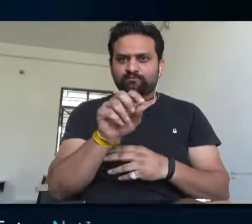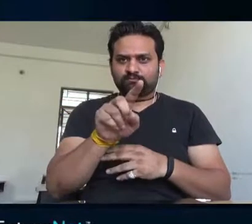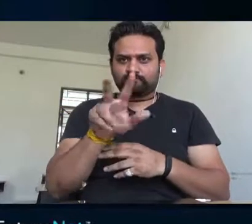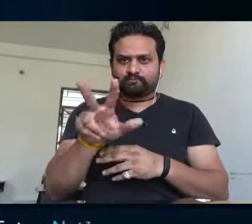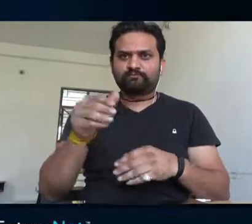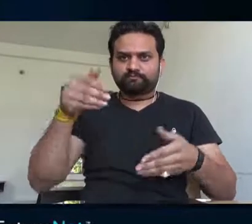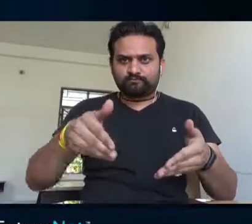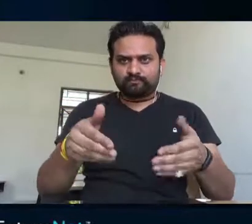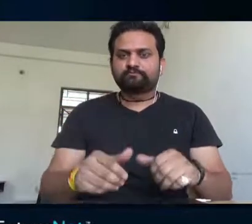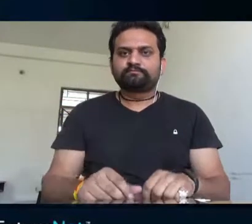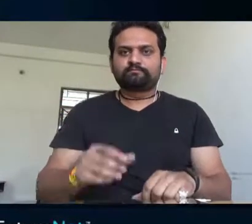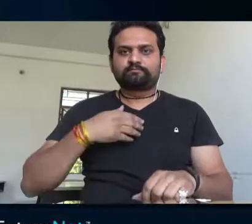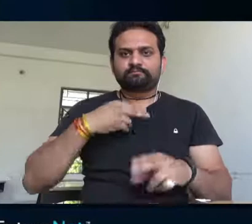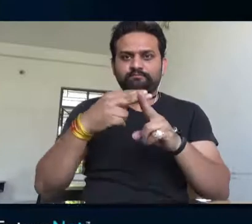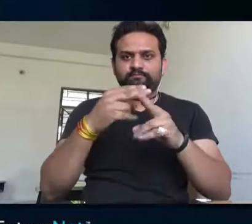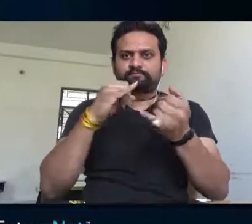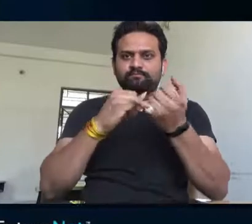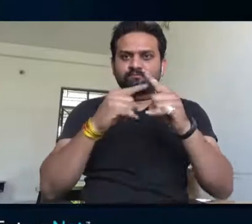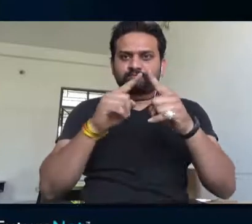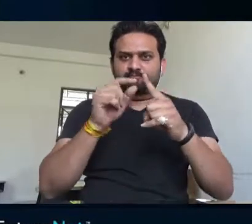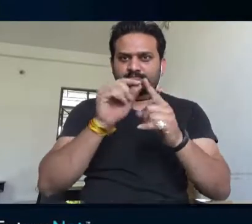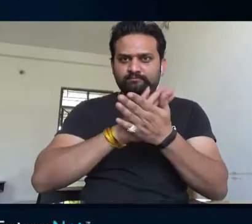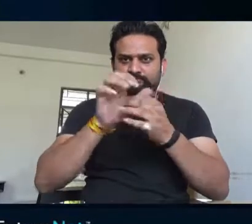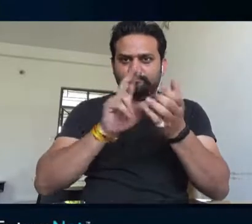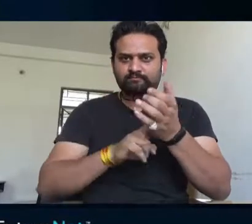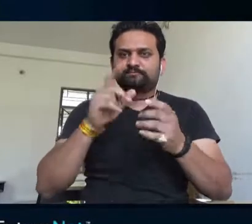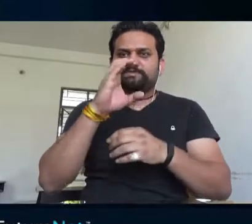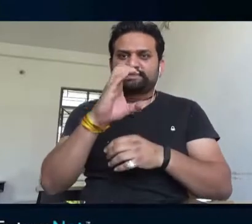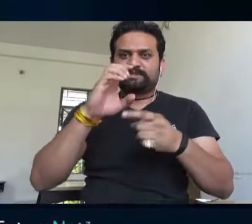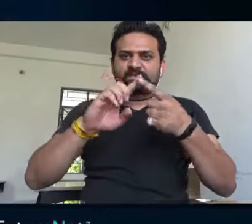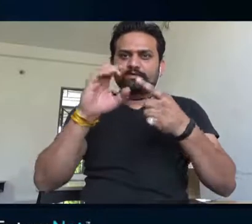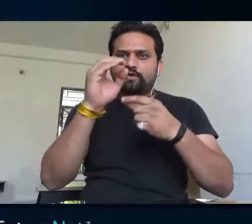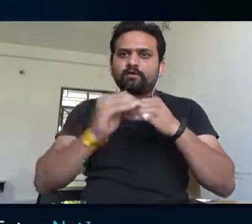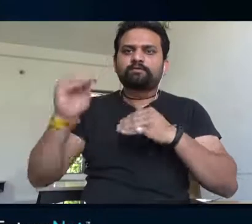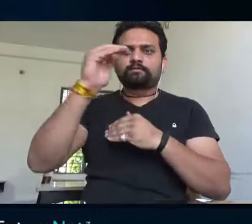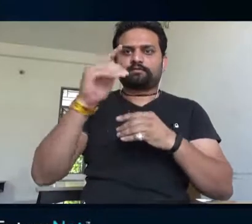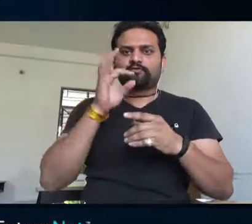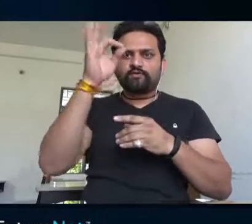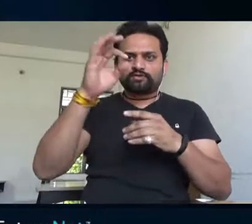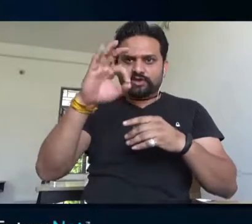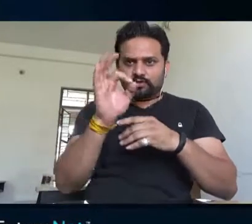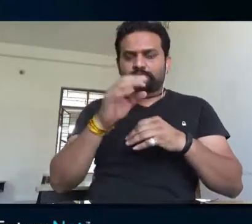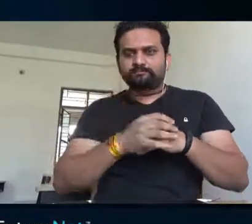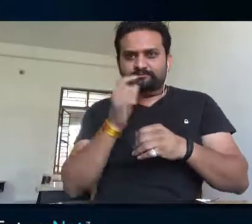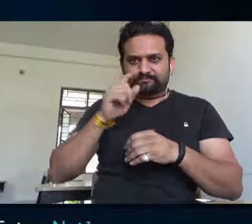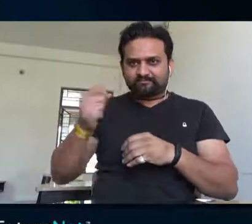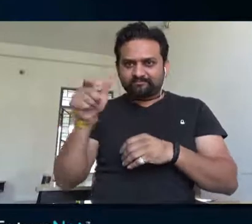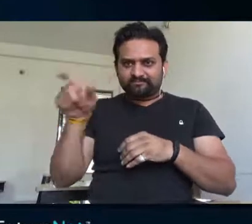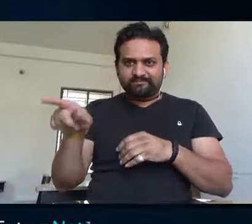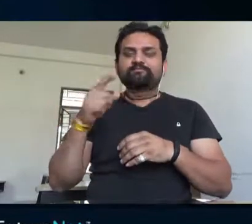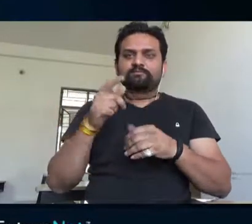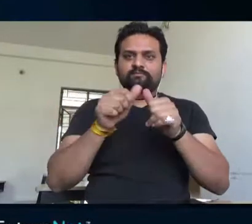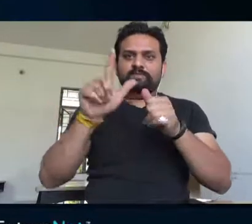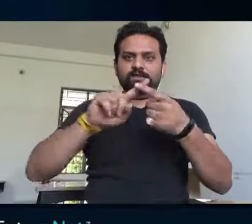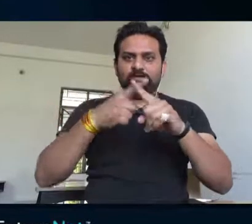here March 14, 2018. I am here, Stephan, one of the founder and CEO of FutureNet,